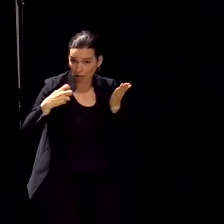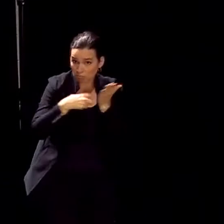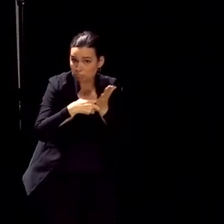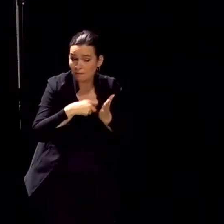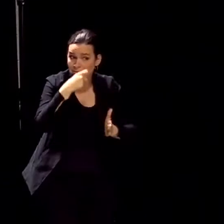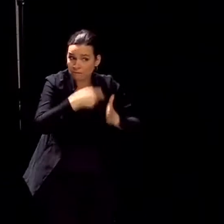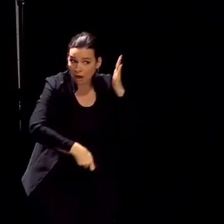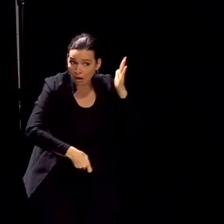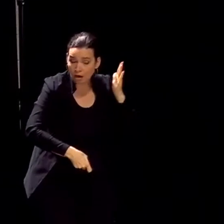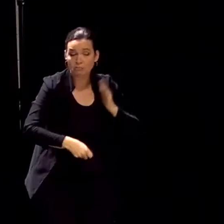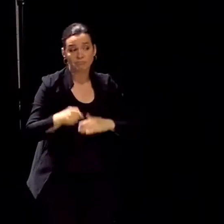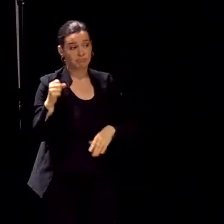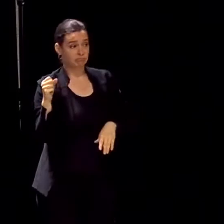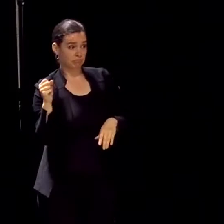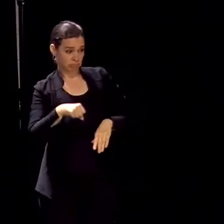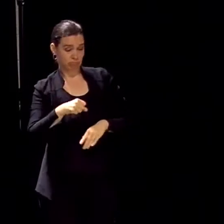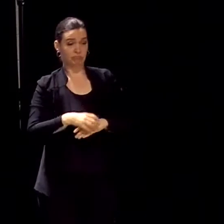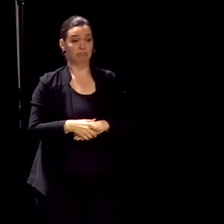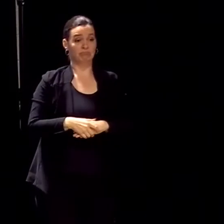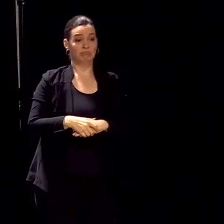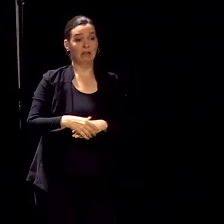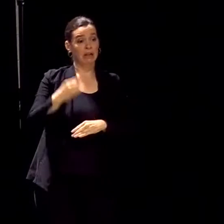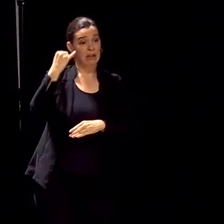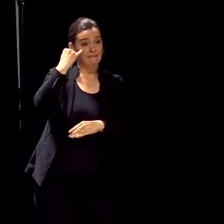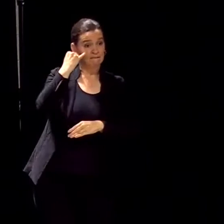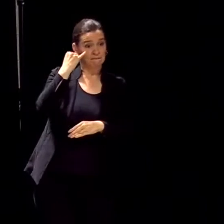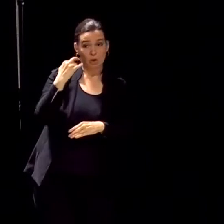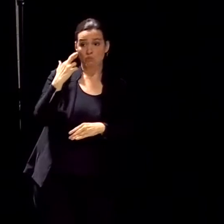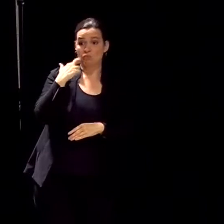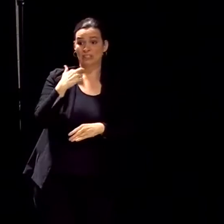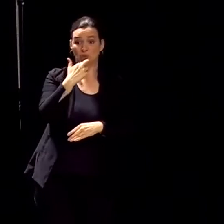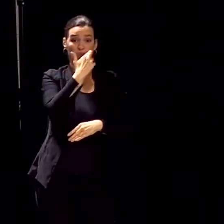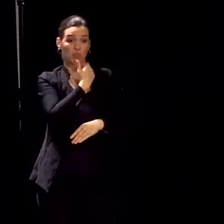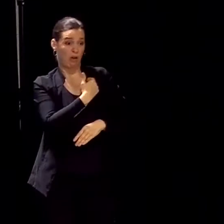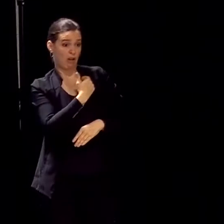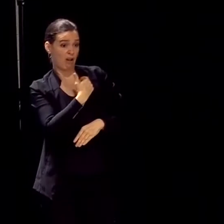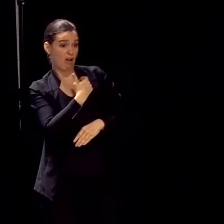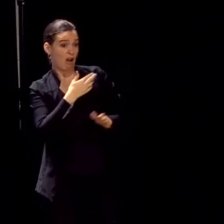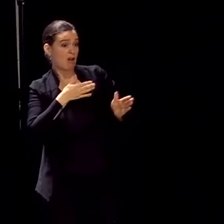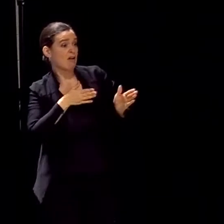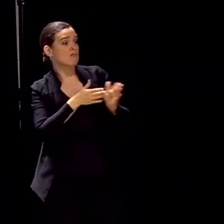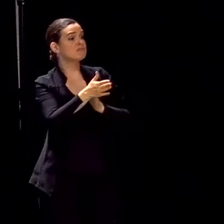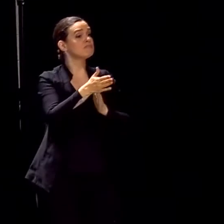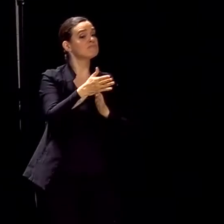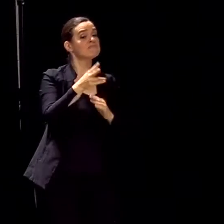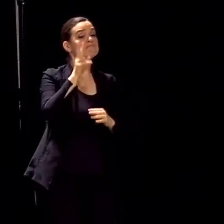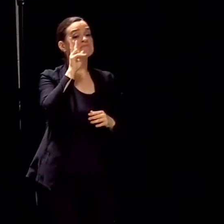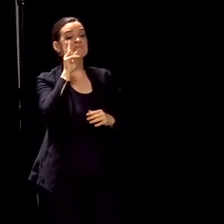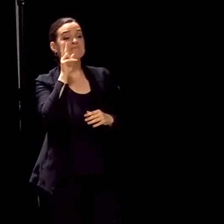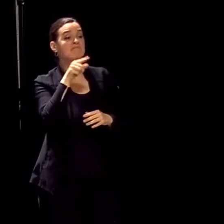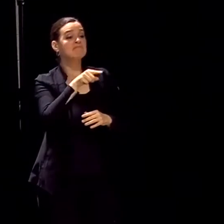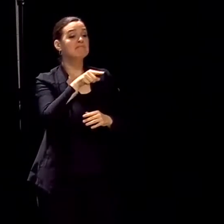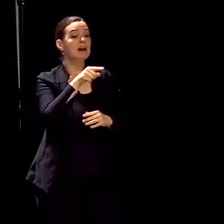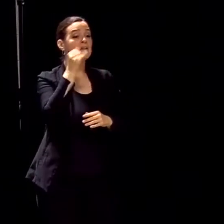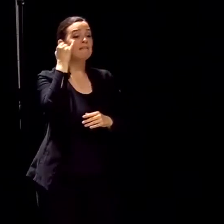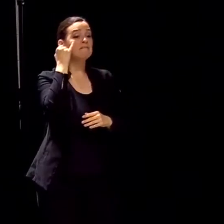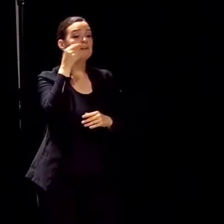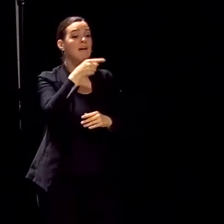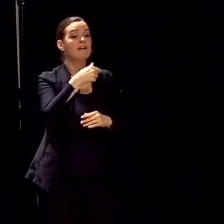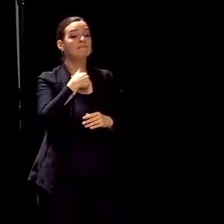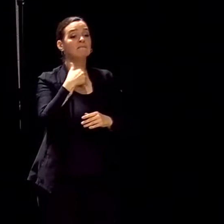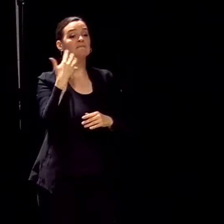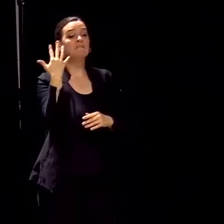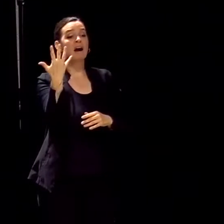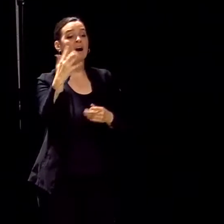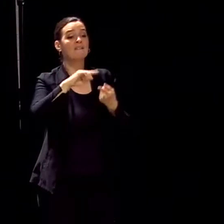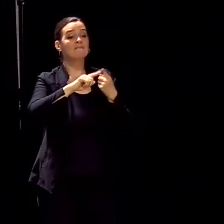If you go to a restaurant, instead of going with 3 or 4, 5 friends, you